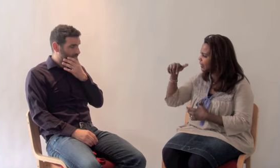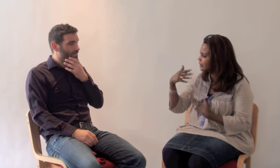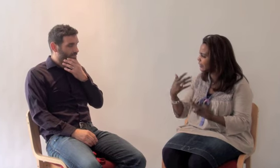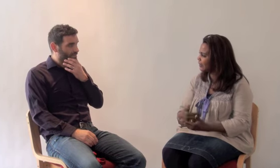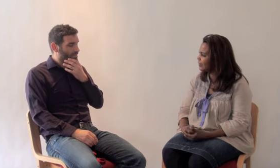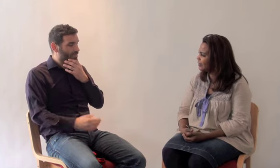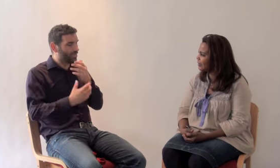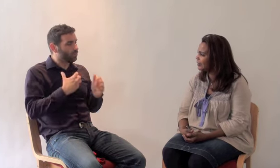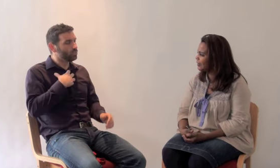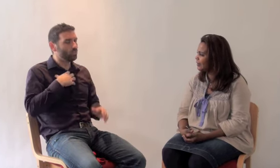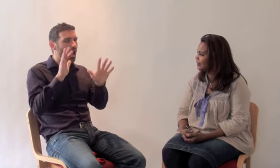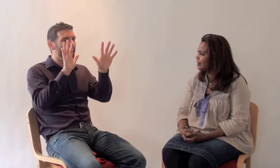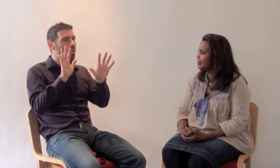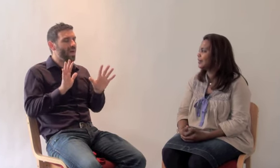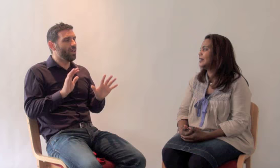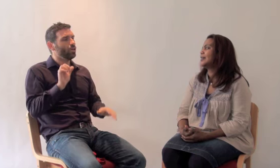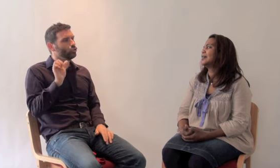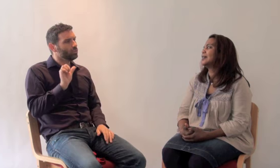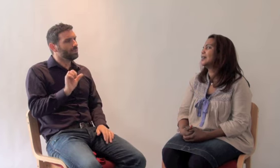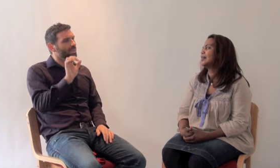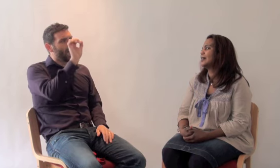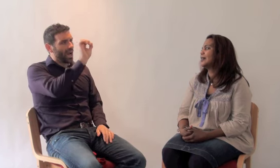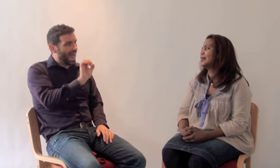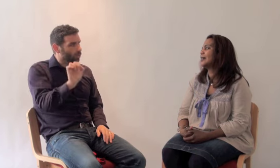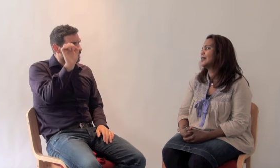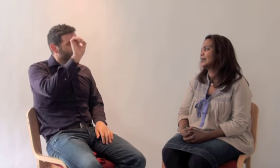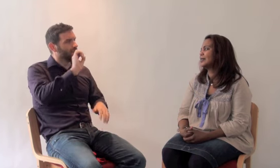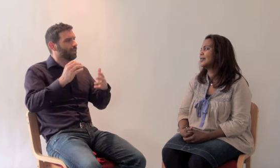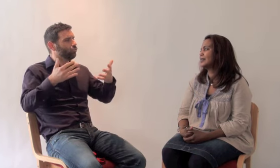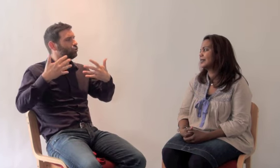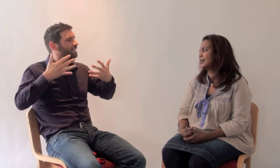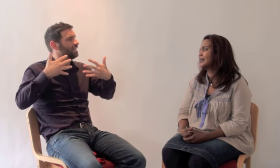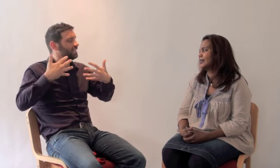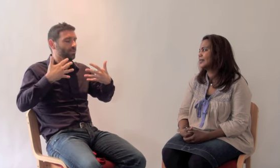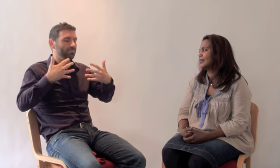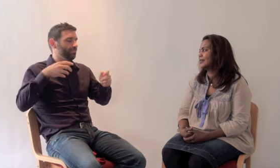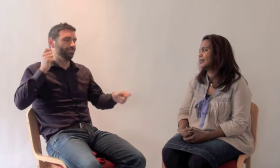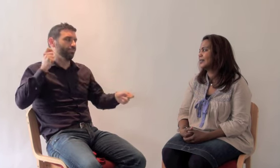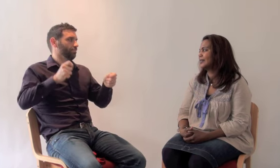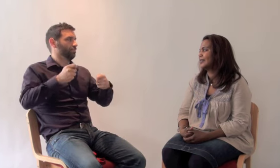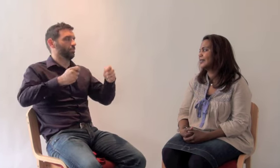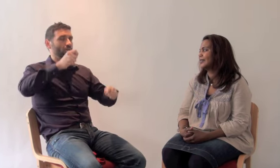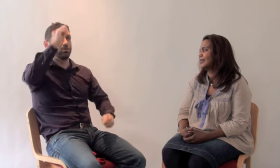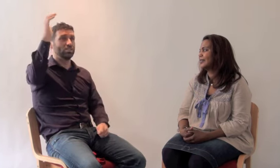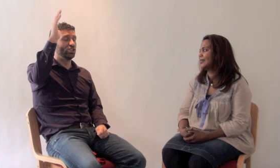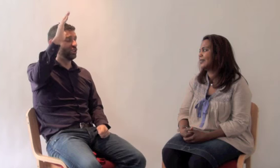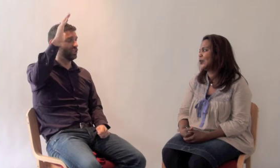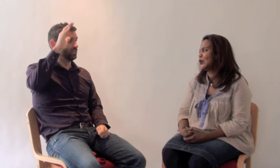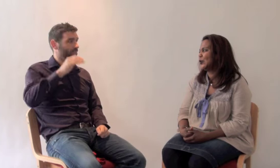it was a really hot day then, right? Well, the weather should have been cloudy and breezy, but it really changed